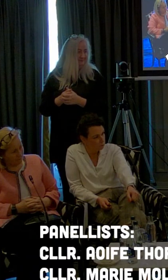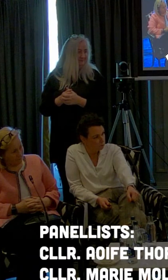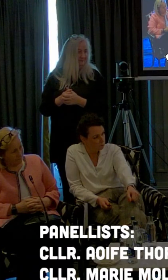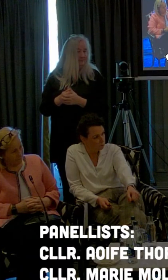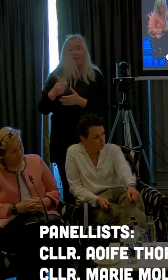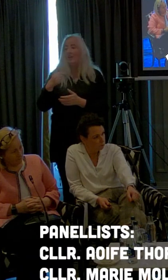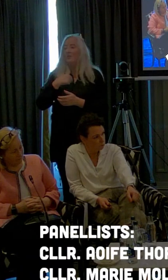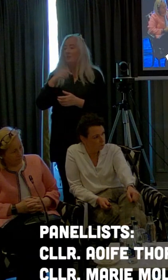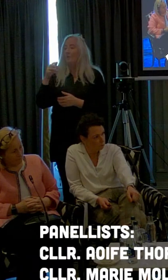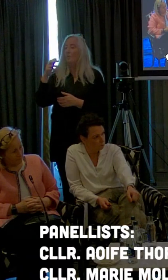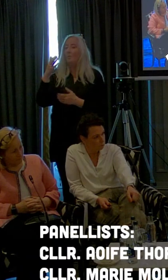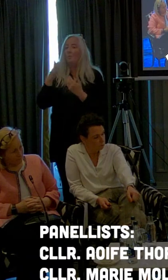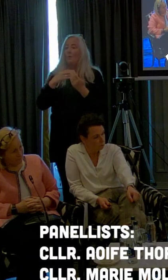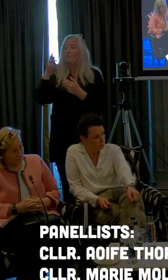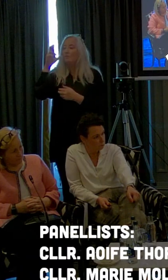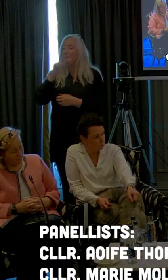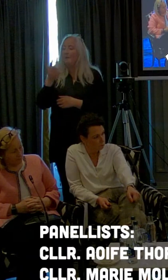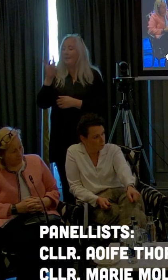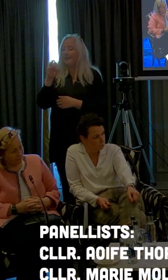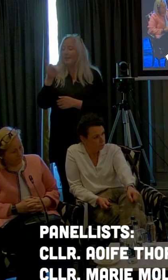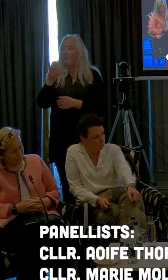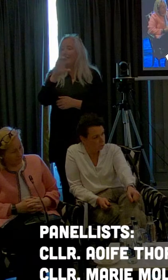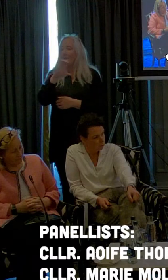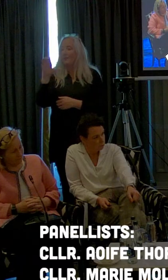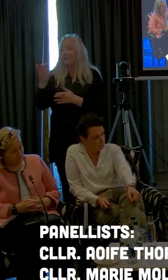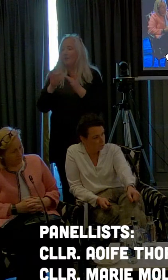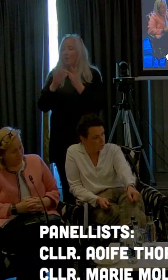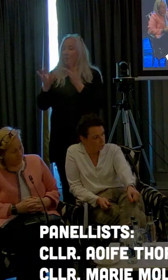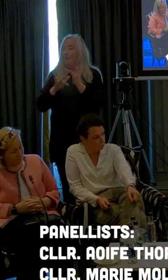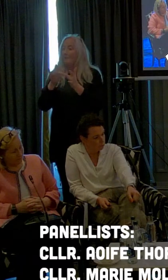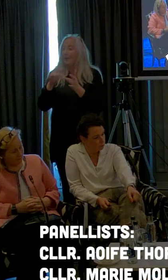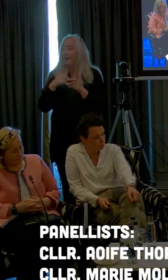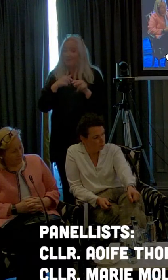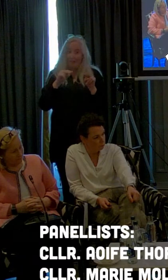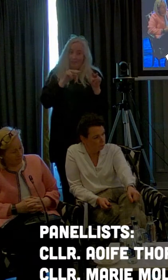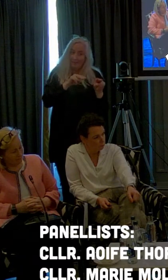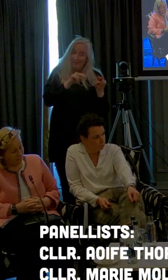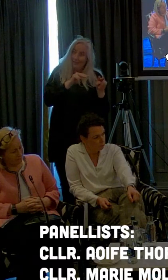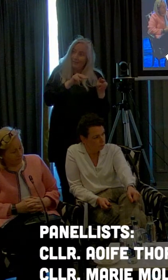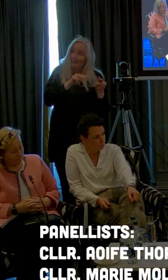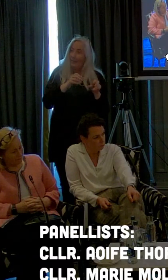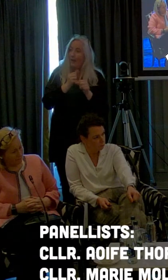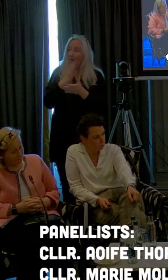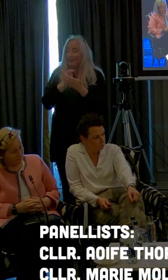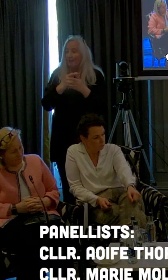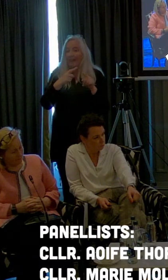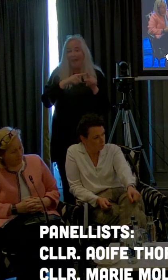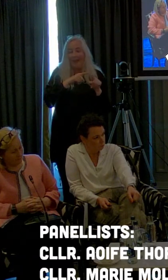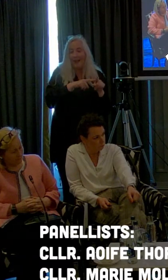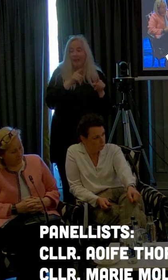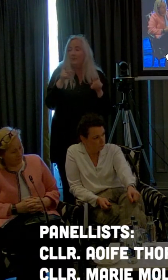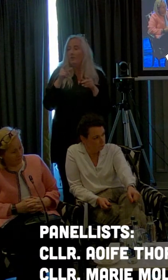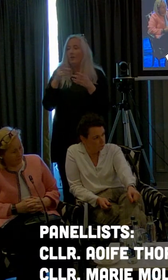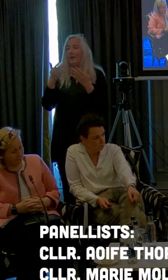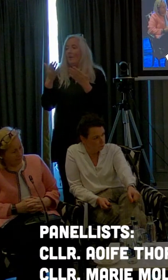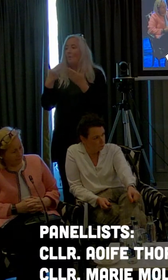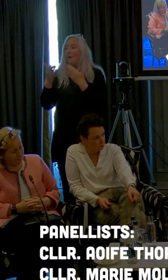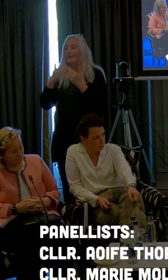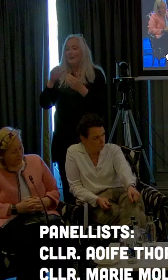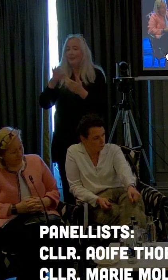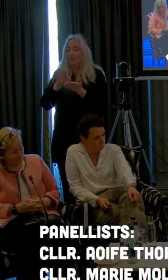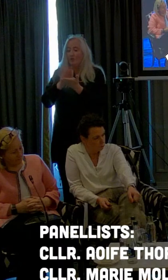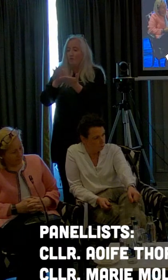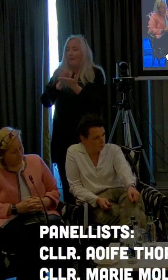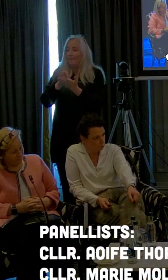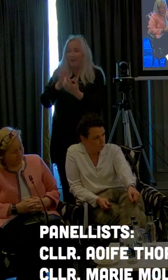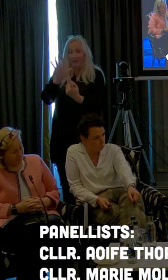coastline, and particularly that of the Tralee MD. I live on the coastline. I'm looking at a natural geographic phenomenon outside